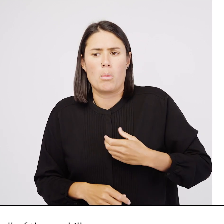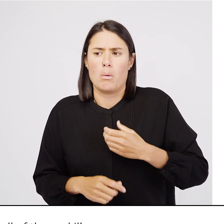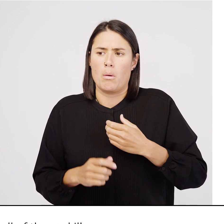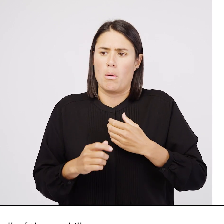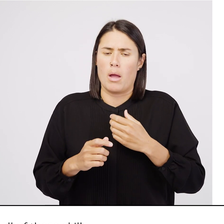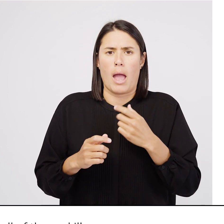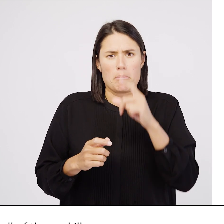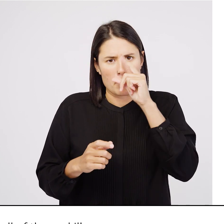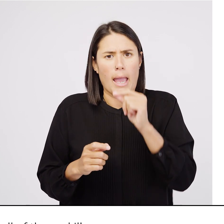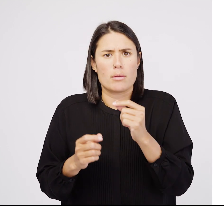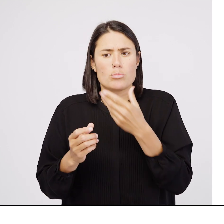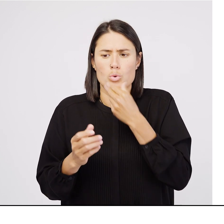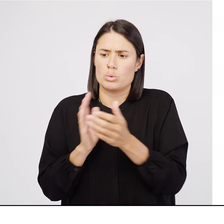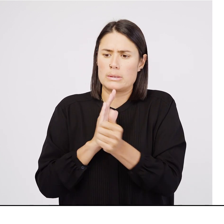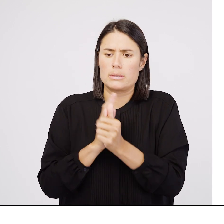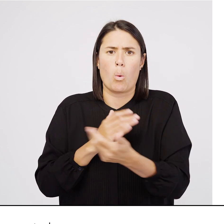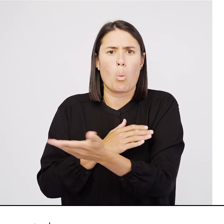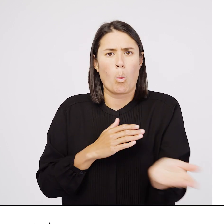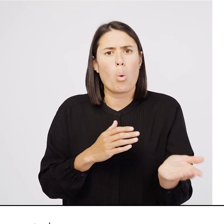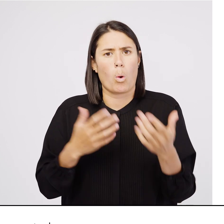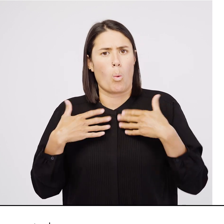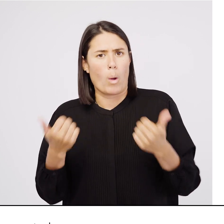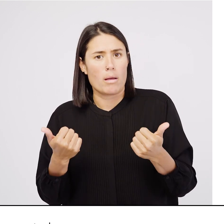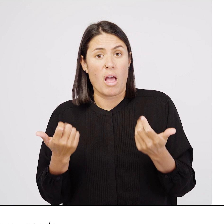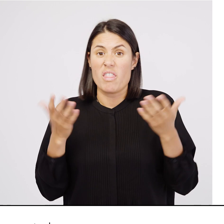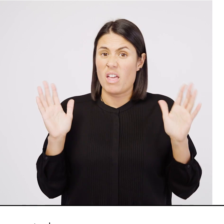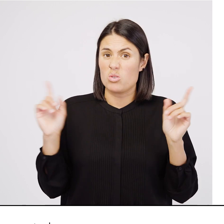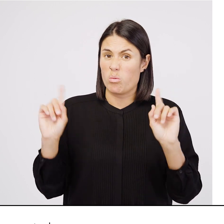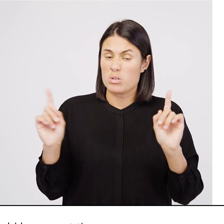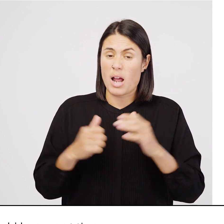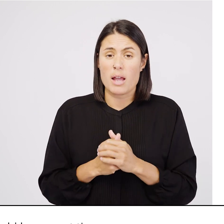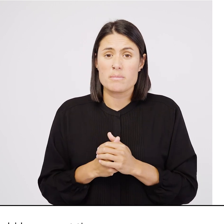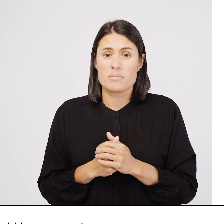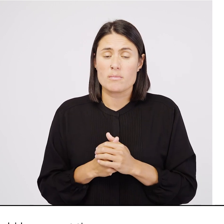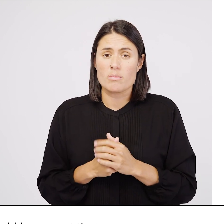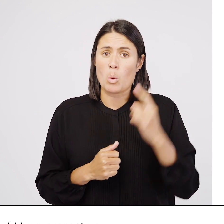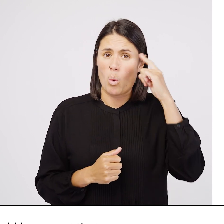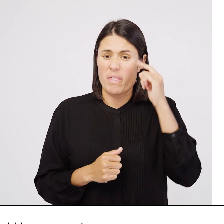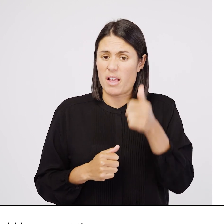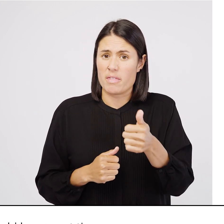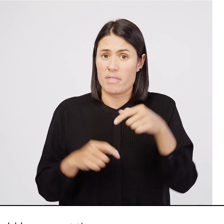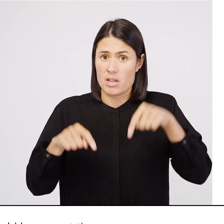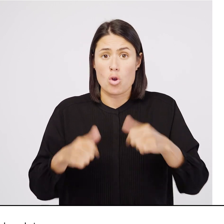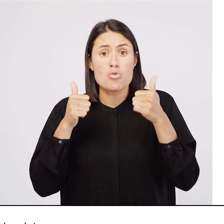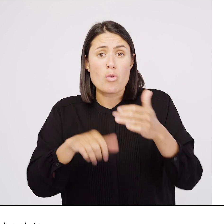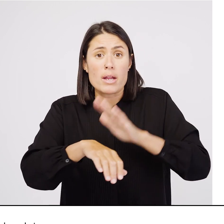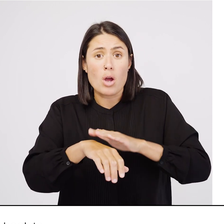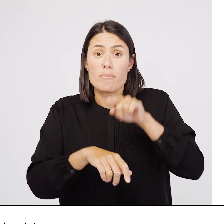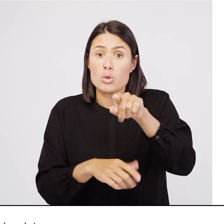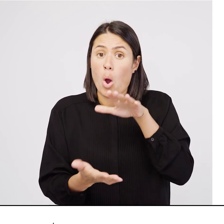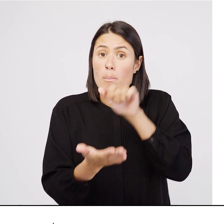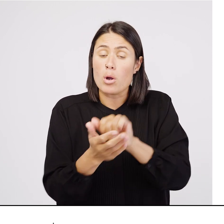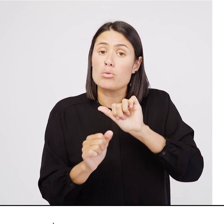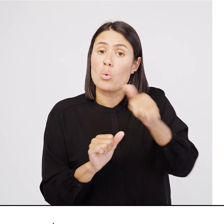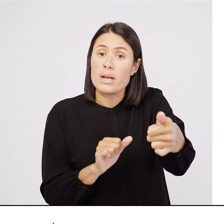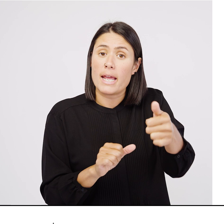to use all of these skills. So that's all from us today, and we think this would be a great time for you to book